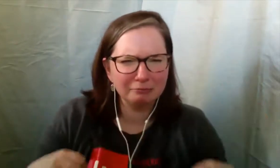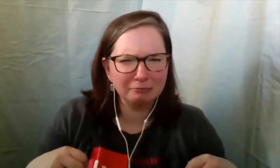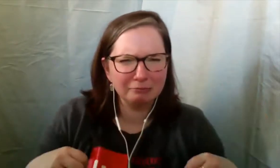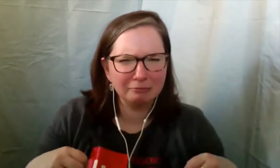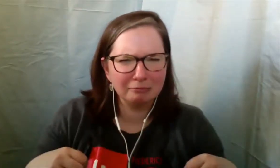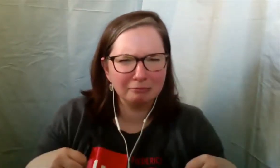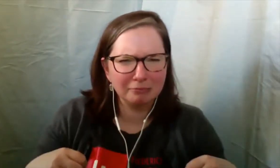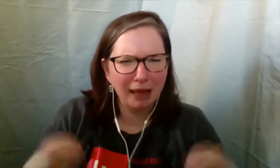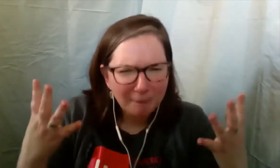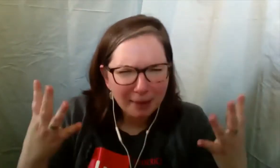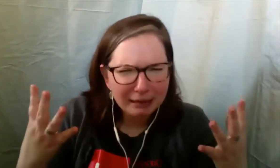How many?